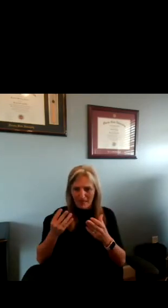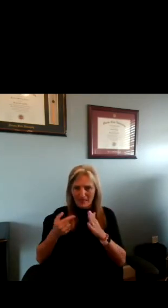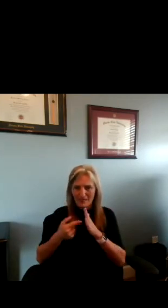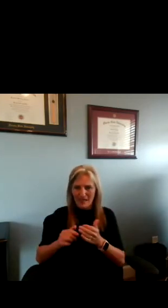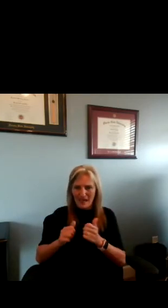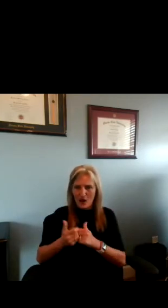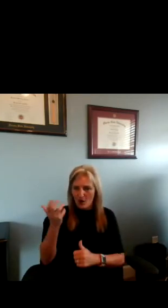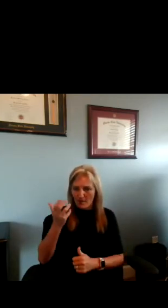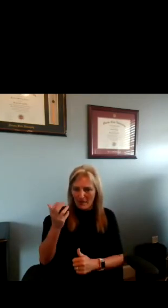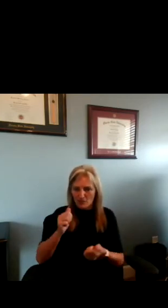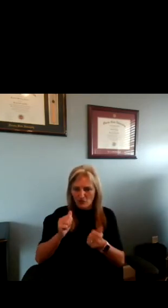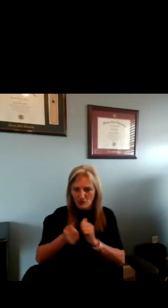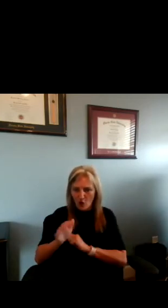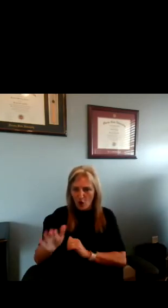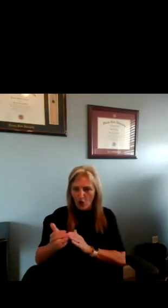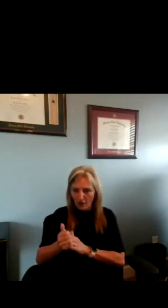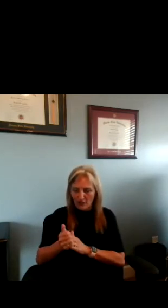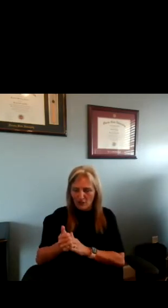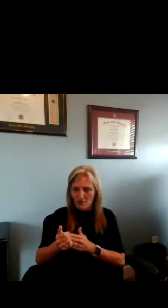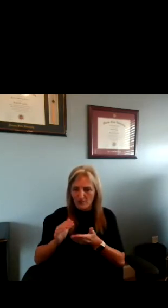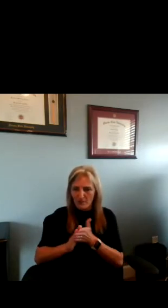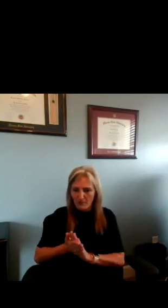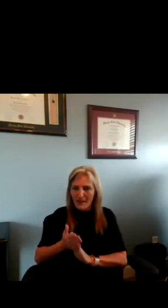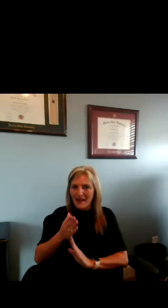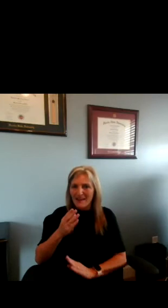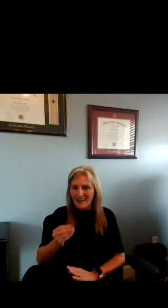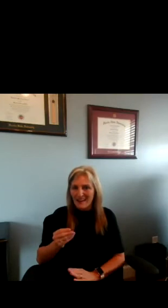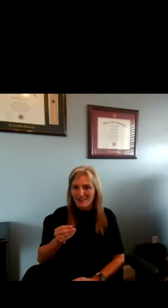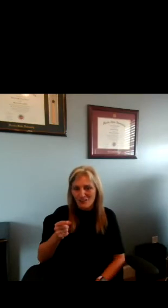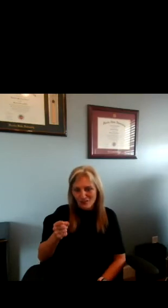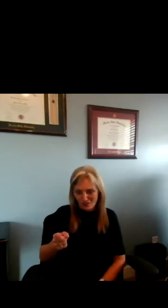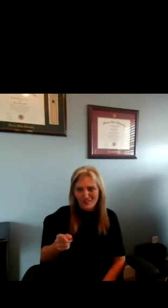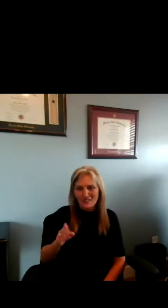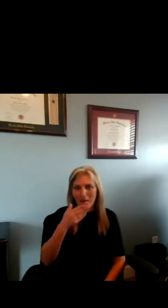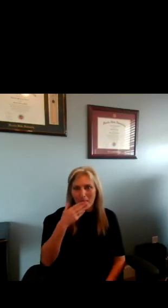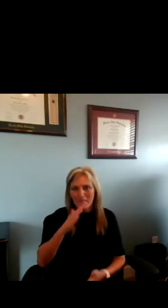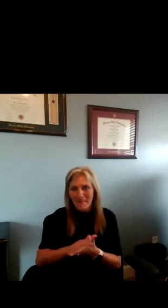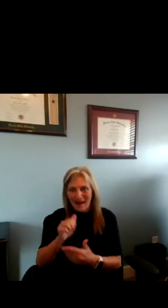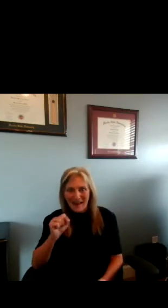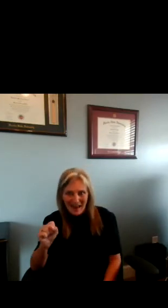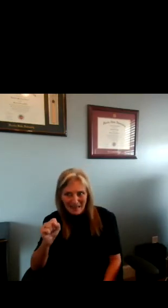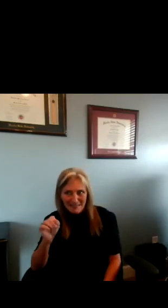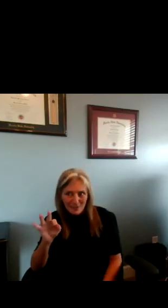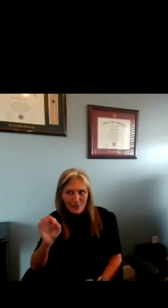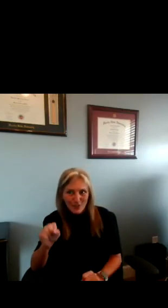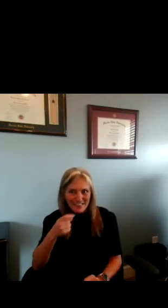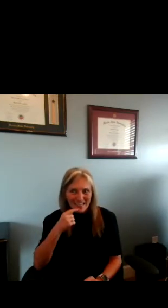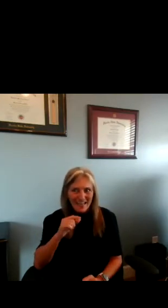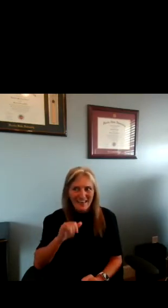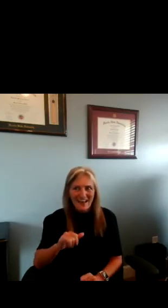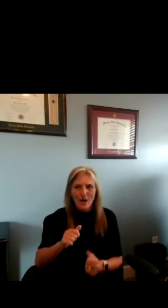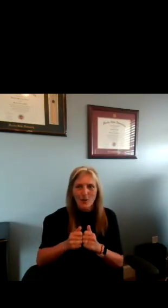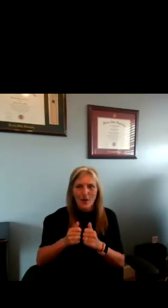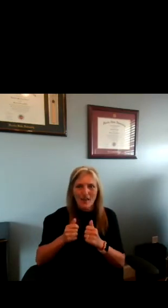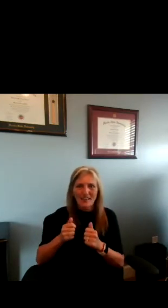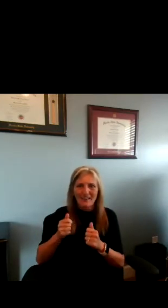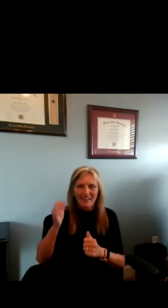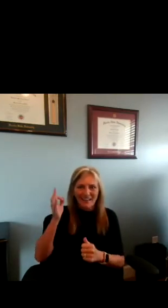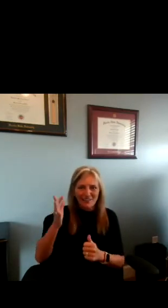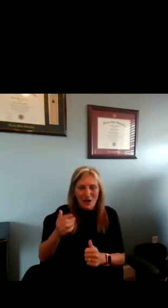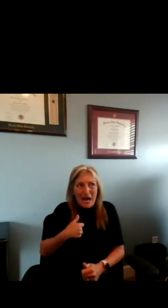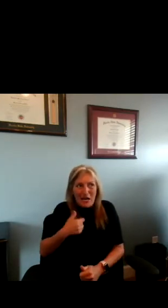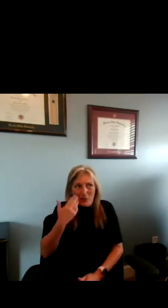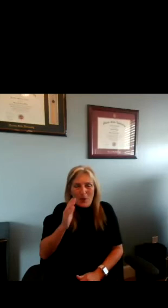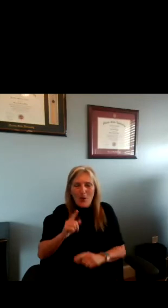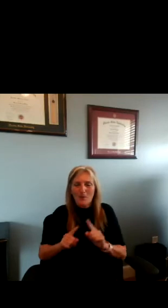and transformative her leadership is, and frankly, the fact that she's badass. If you can say that about an ordained minister, I don't know,